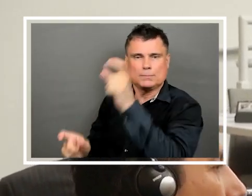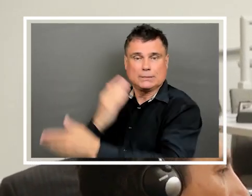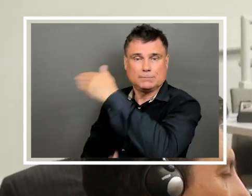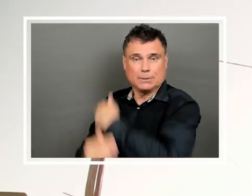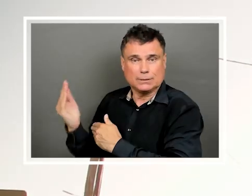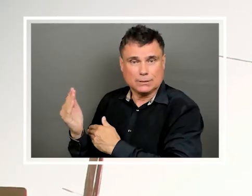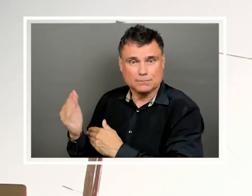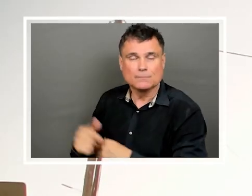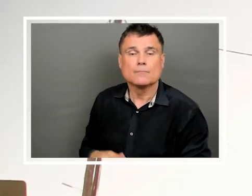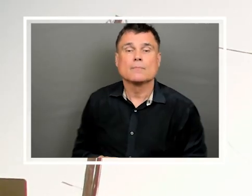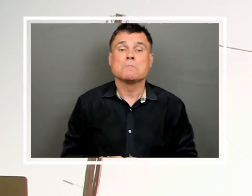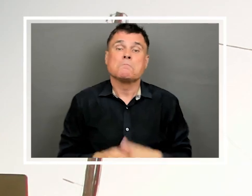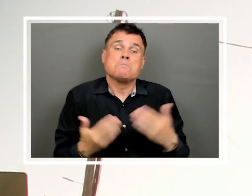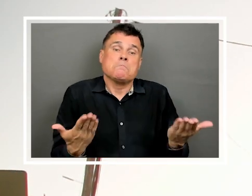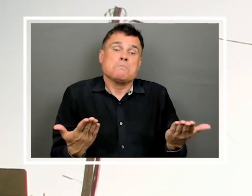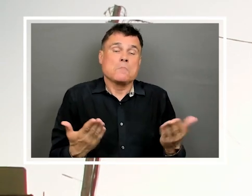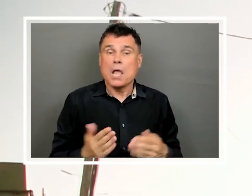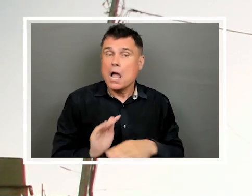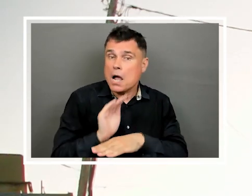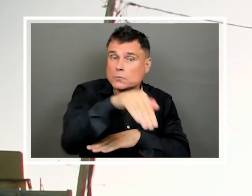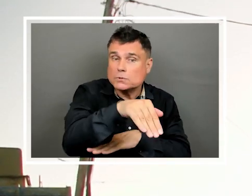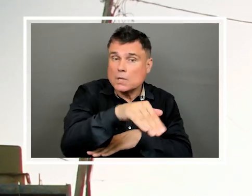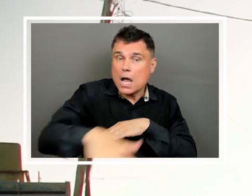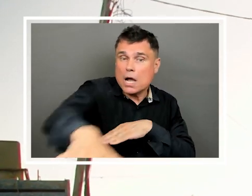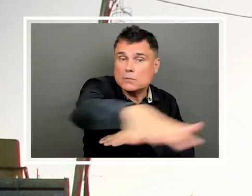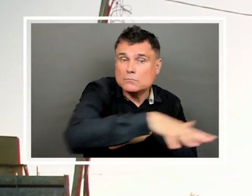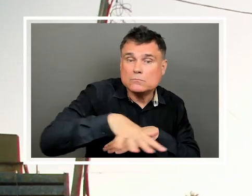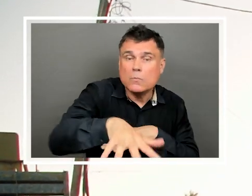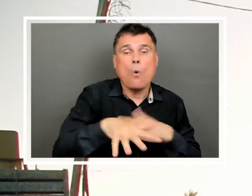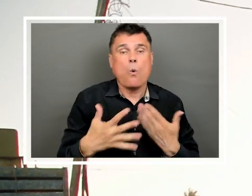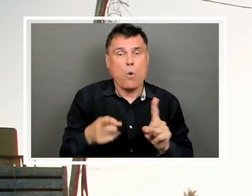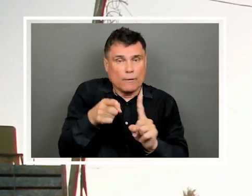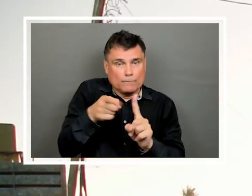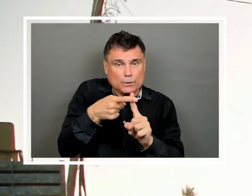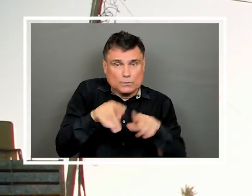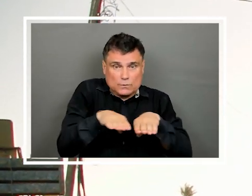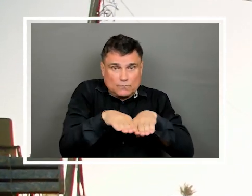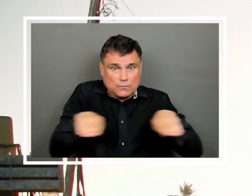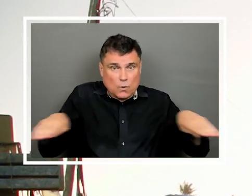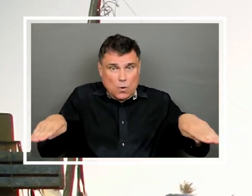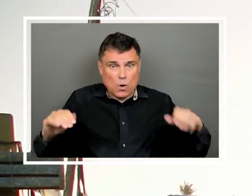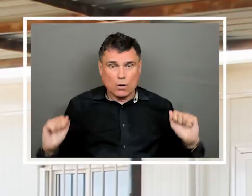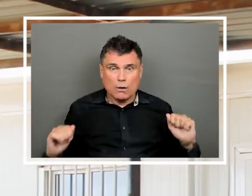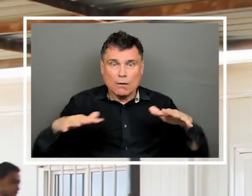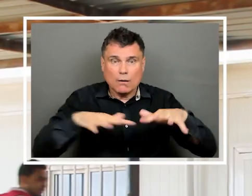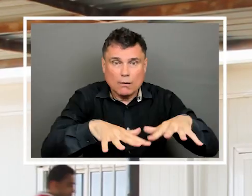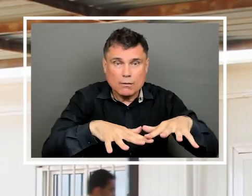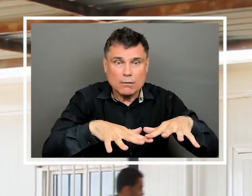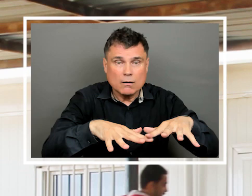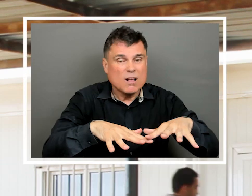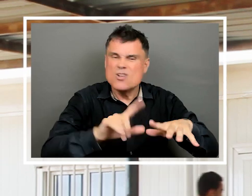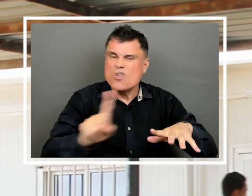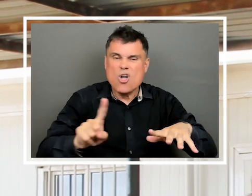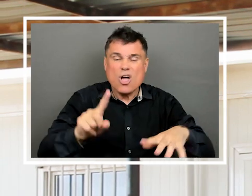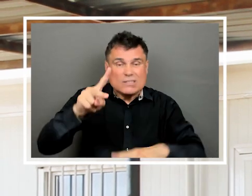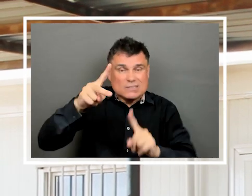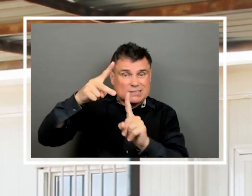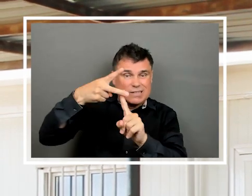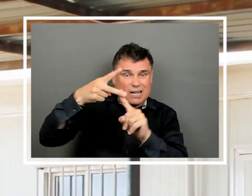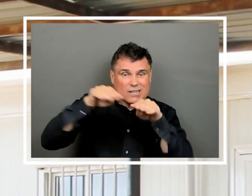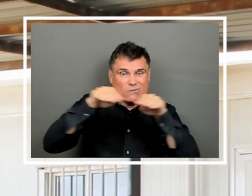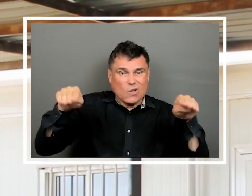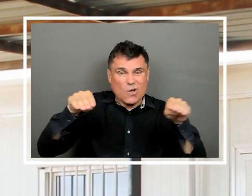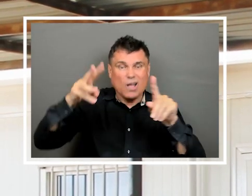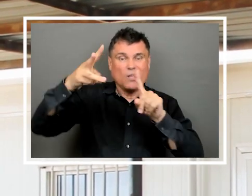event there. This could include having your event outside or on the ground floor rather than in an upstairs